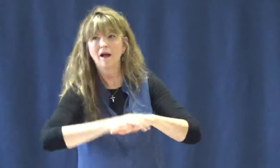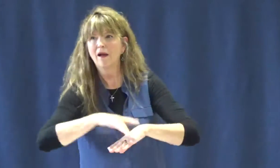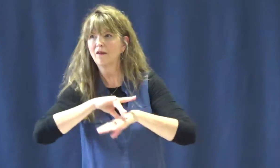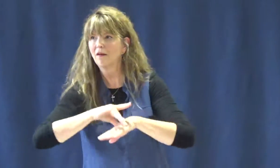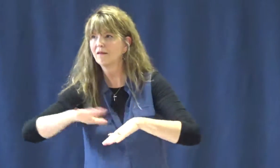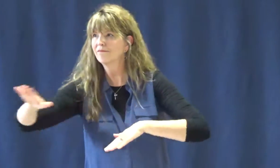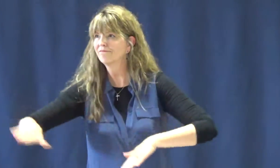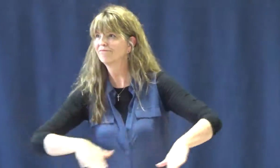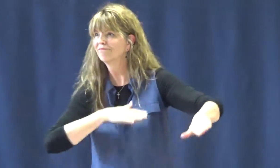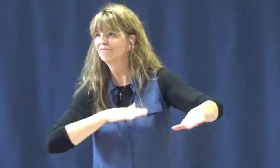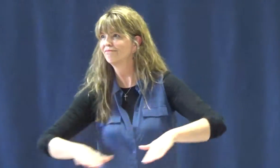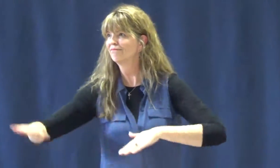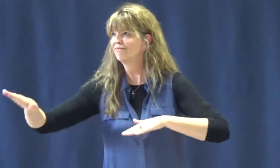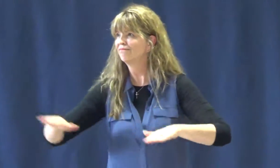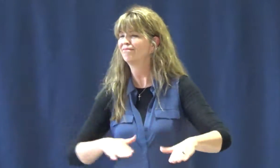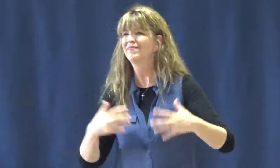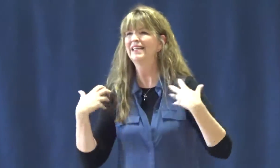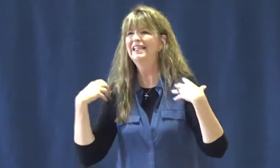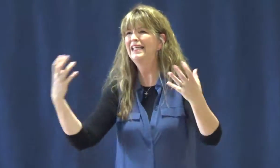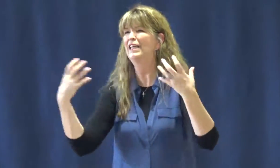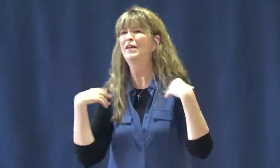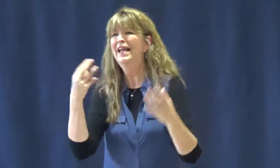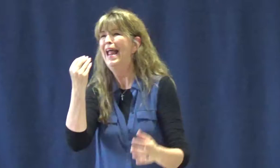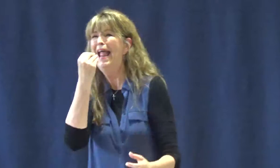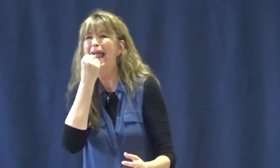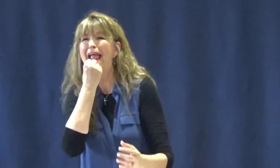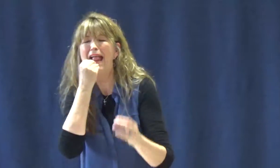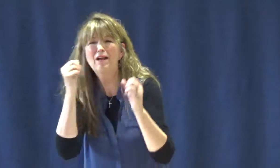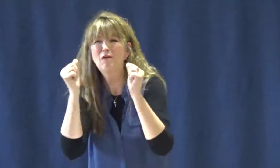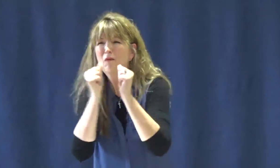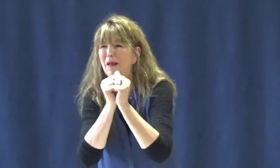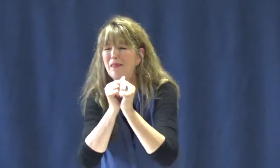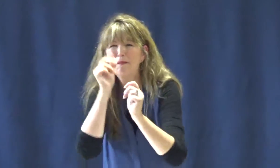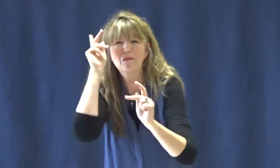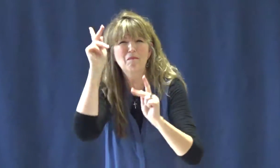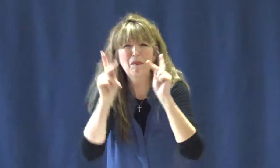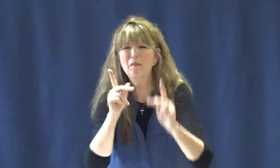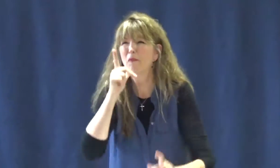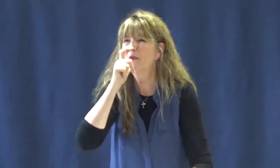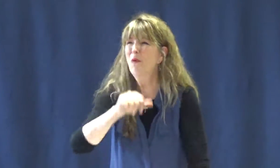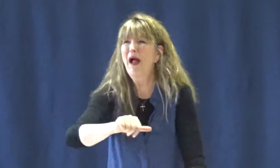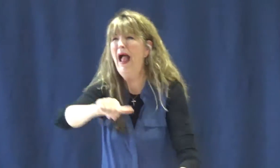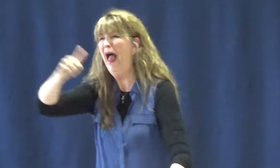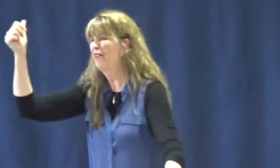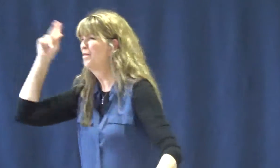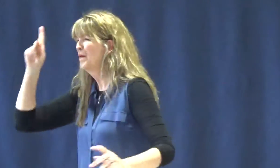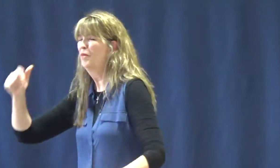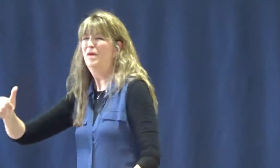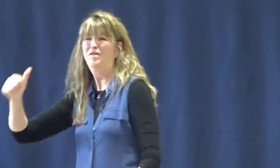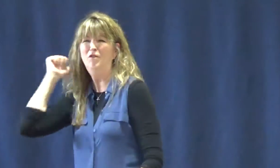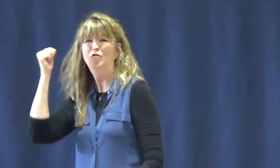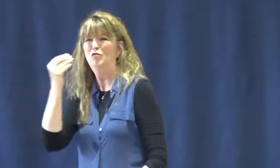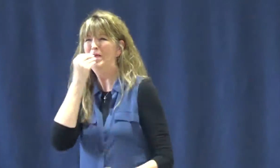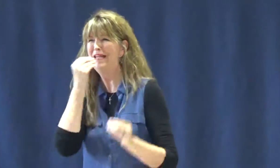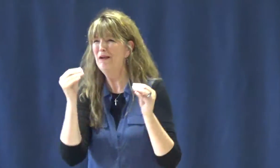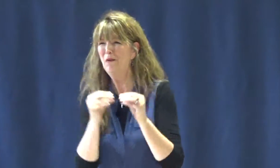God coming and walking here on earth and healing and being able to eat with people and to have other